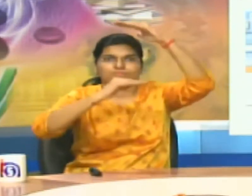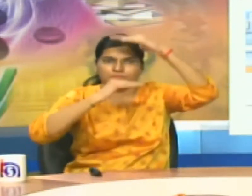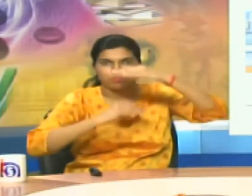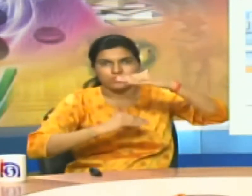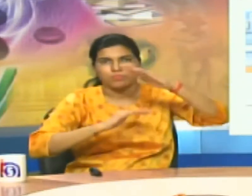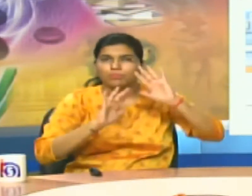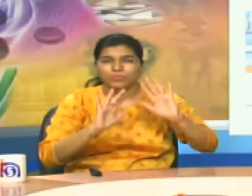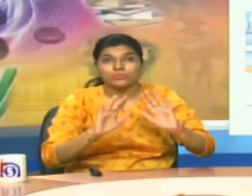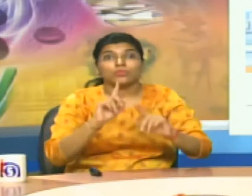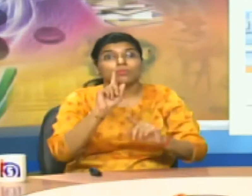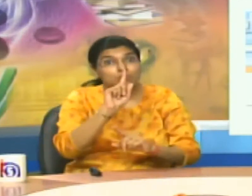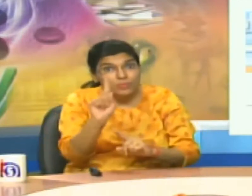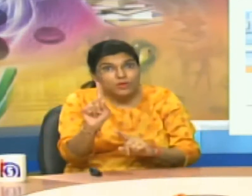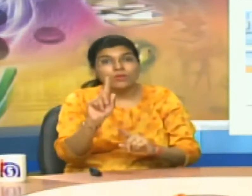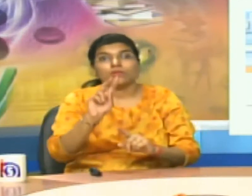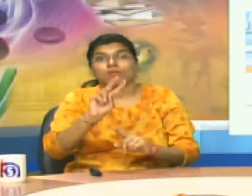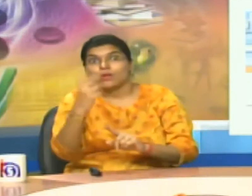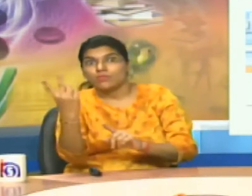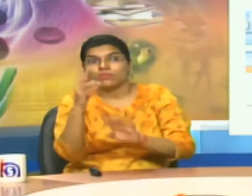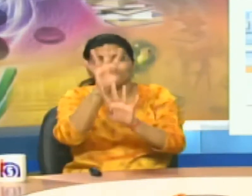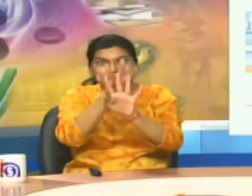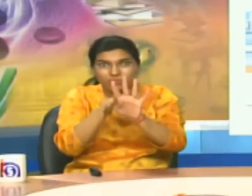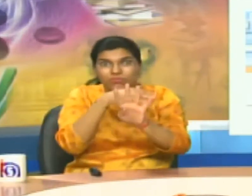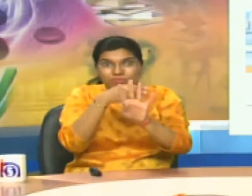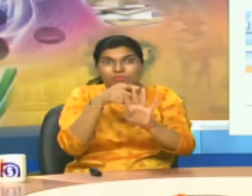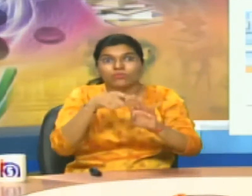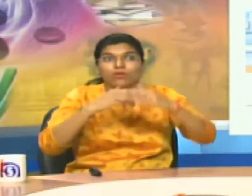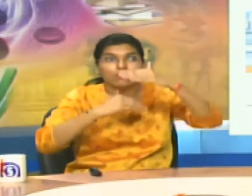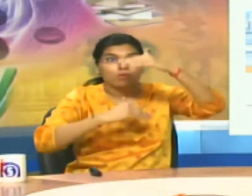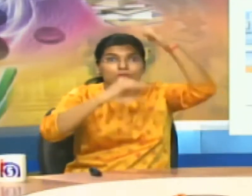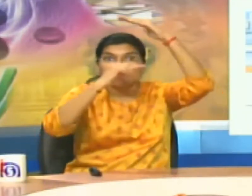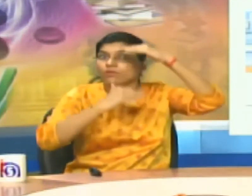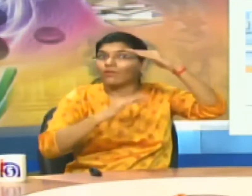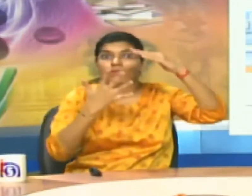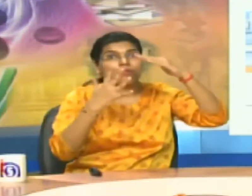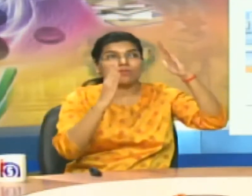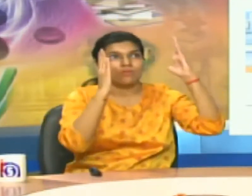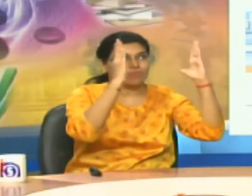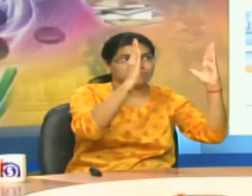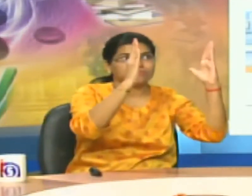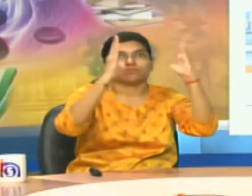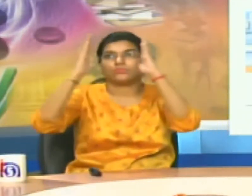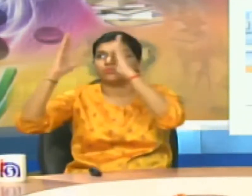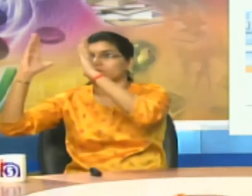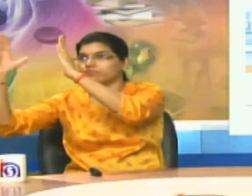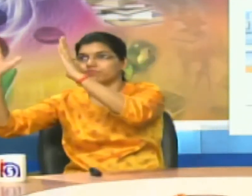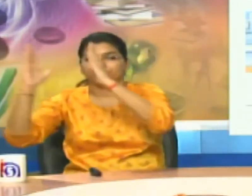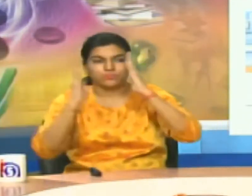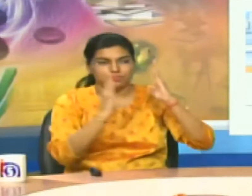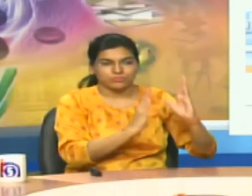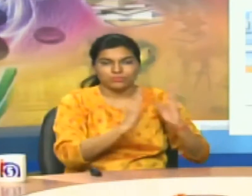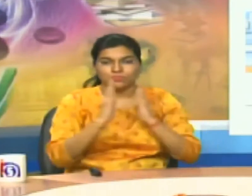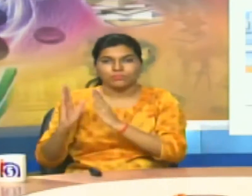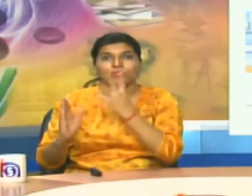MS Word and there are long sheets or long tables. In Excel we have long sheets